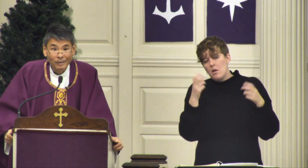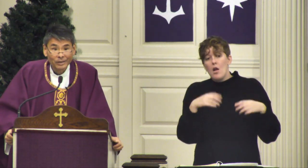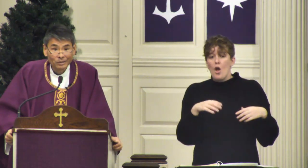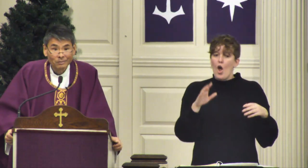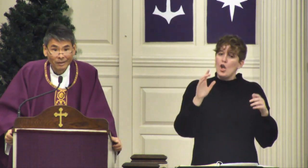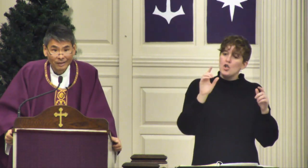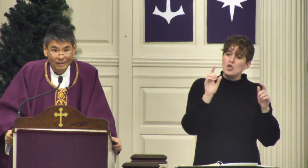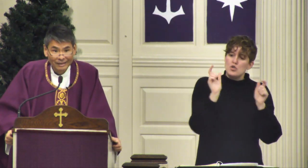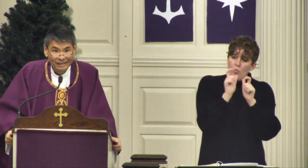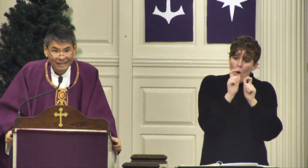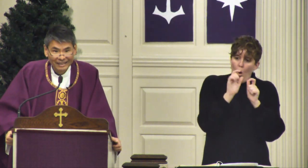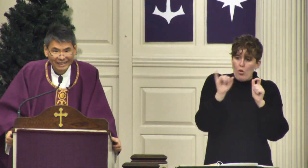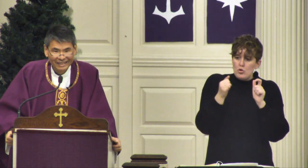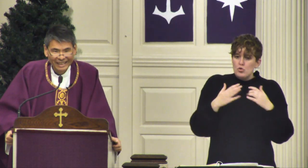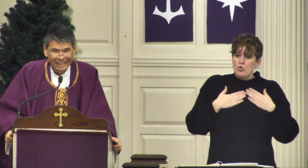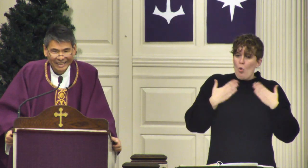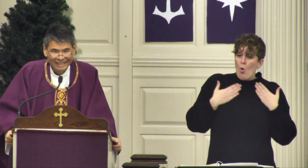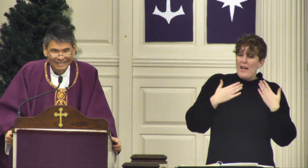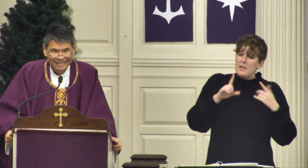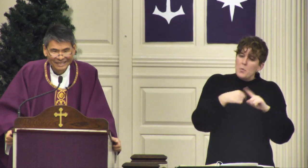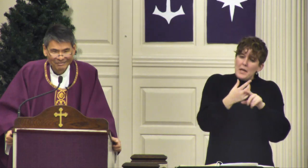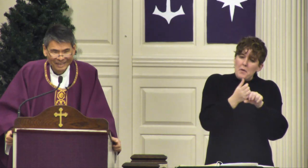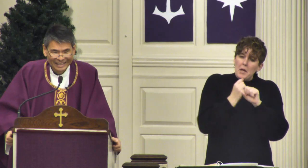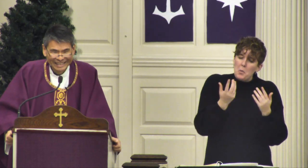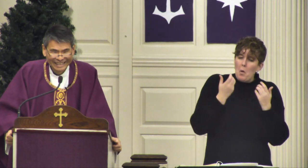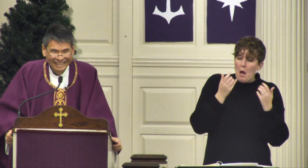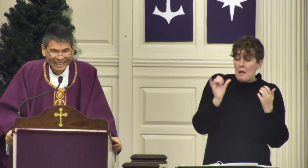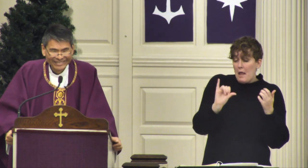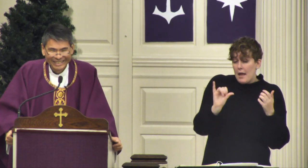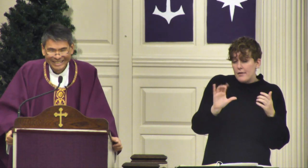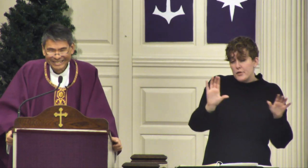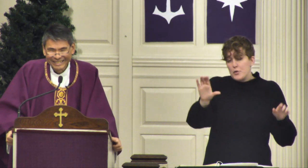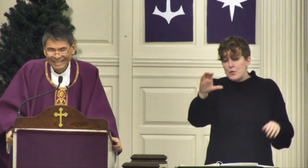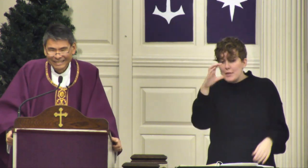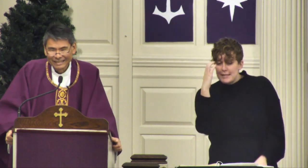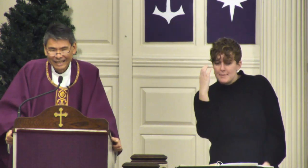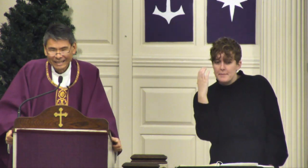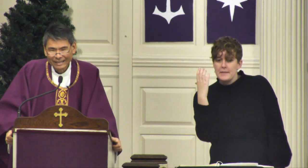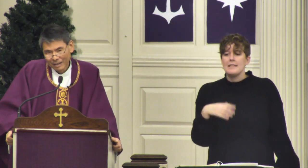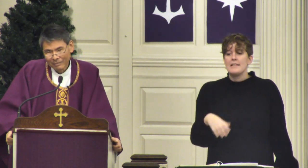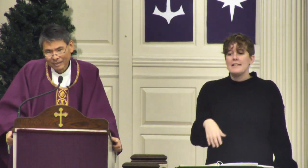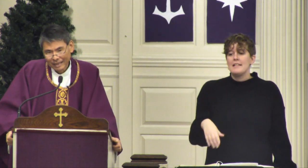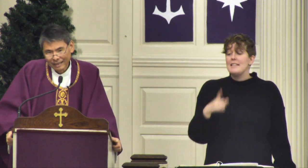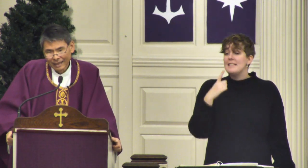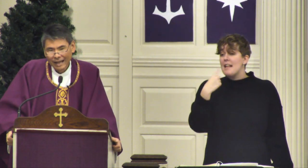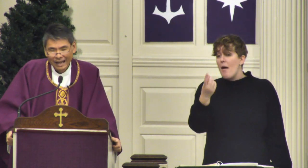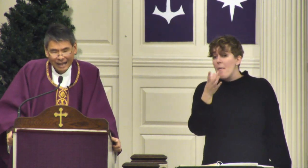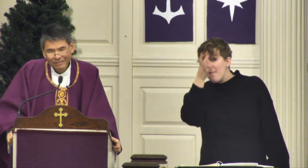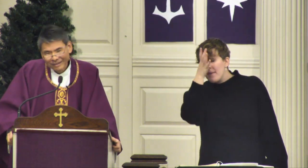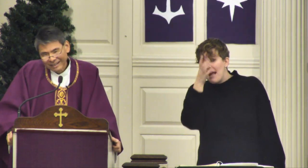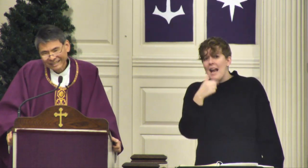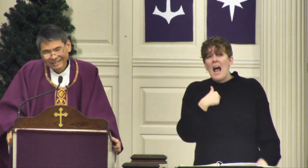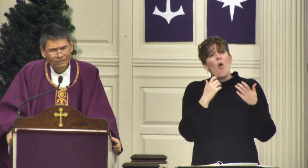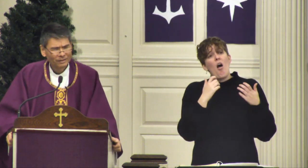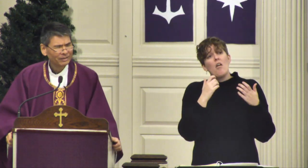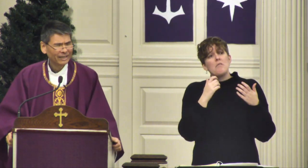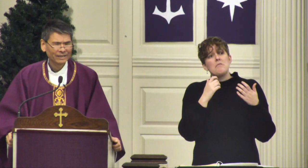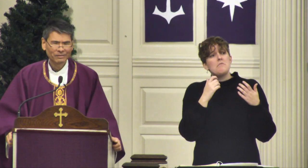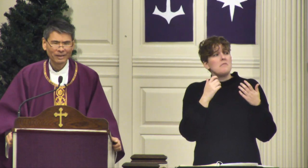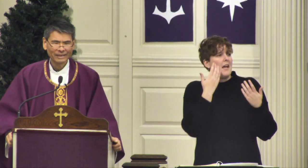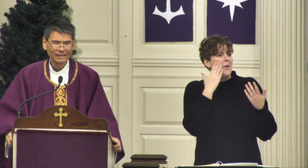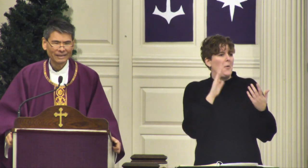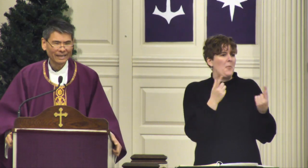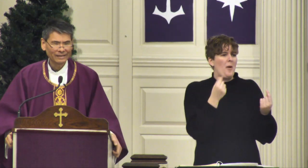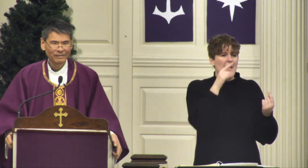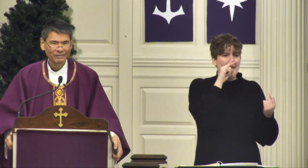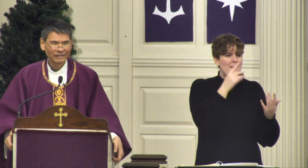what you want, like at Christmas. When you say to your mom and dad, I want, well, what do kids want